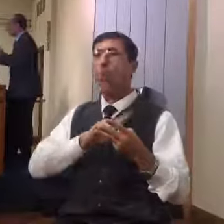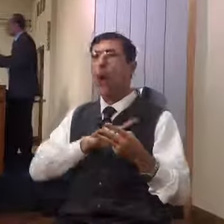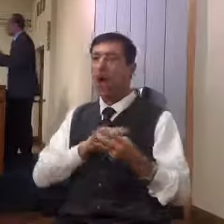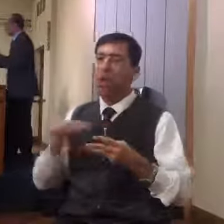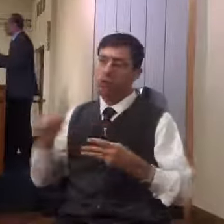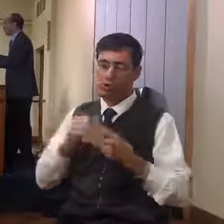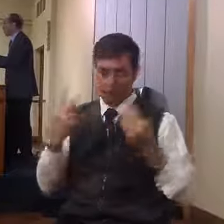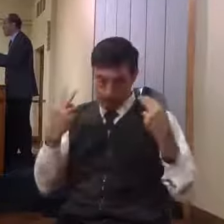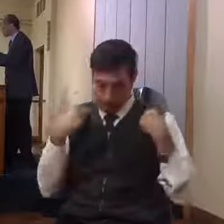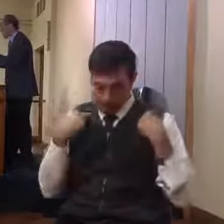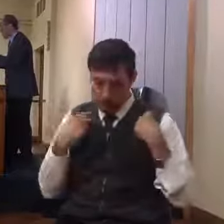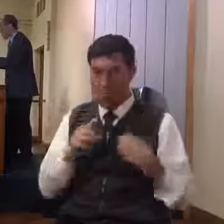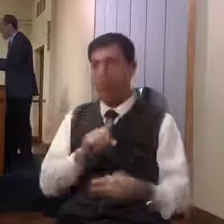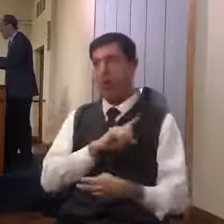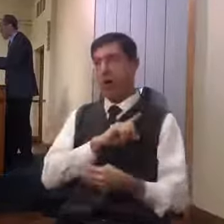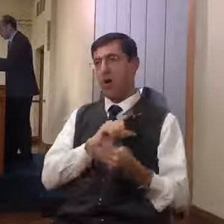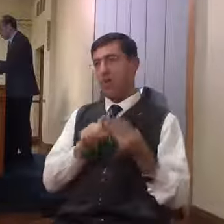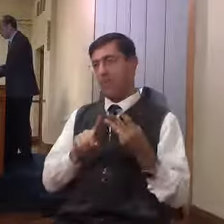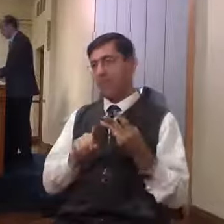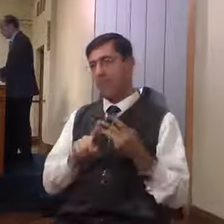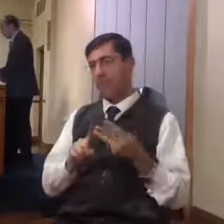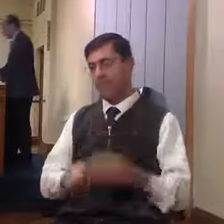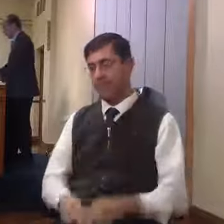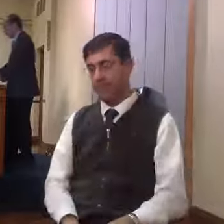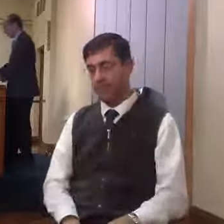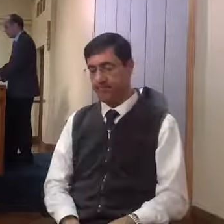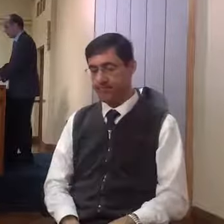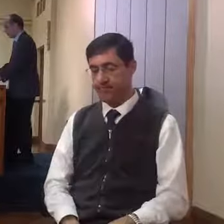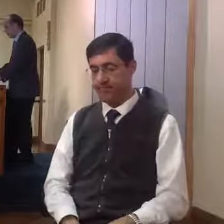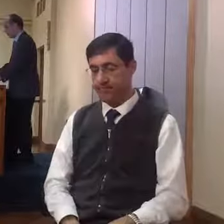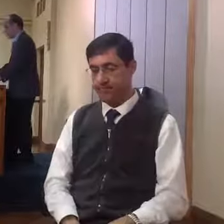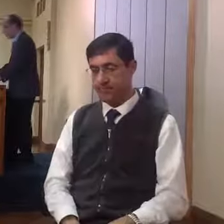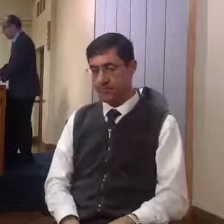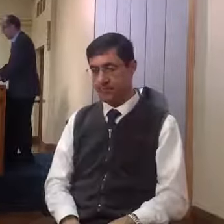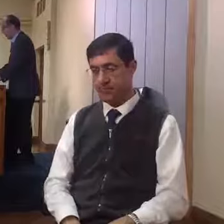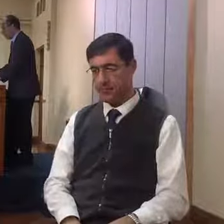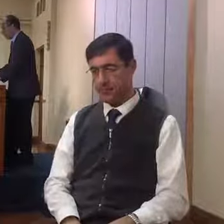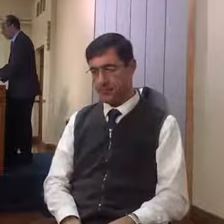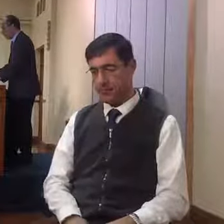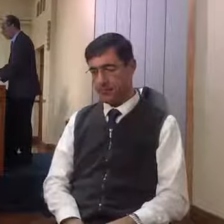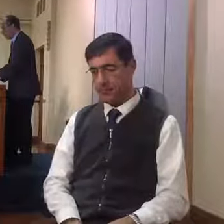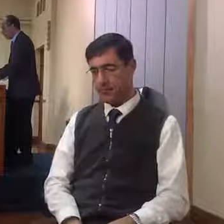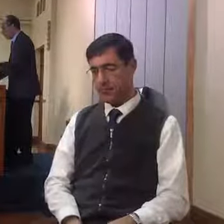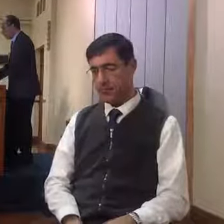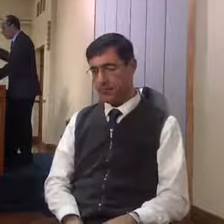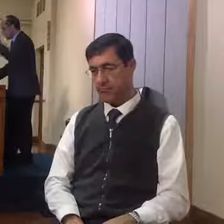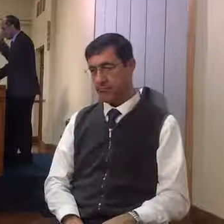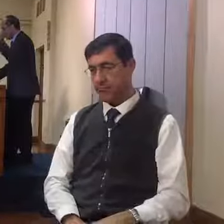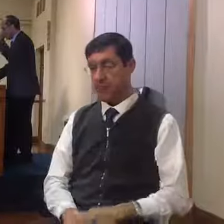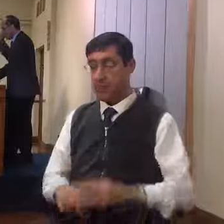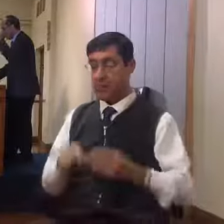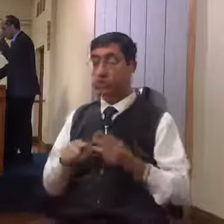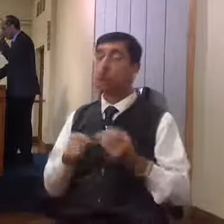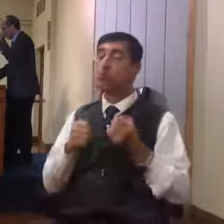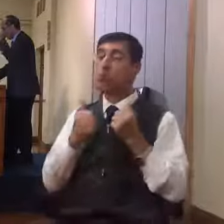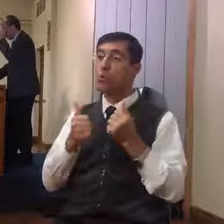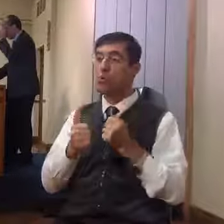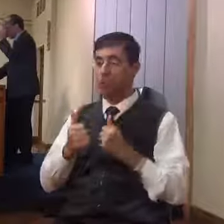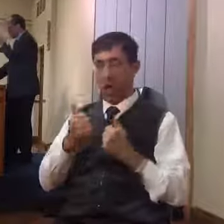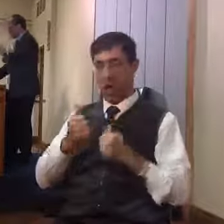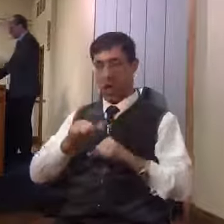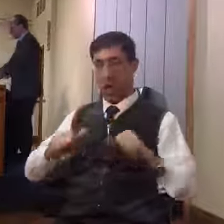is pregnant with great truths for our lives, for our behavior and conduct as we live in this